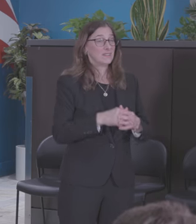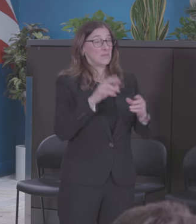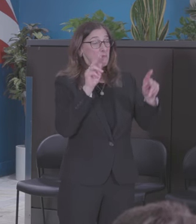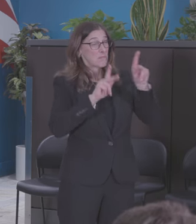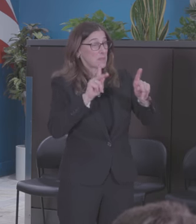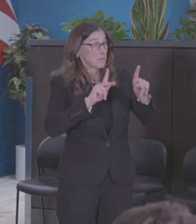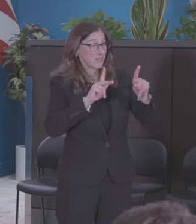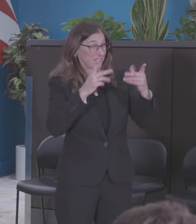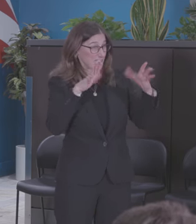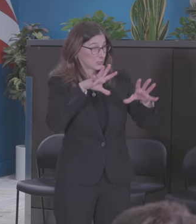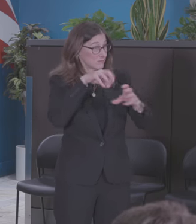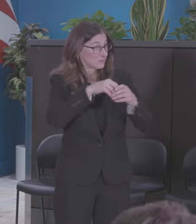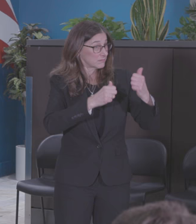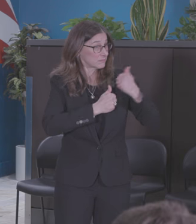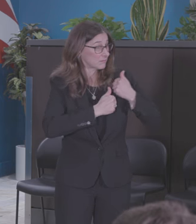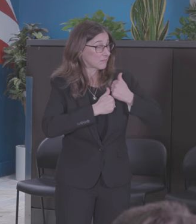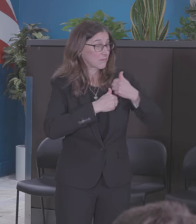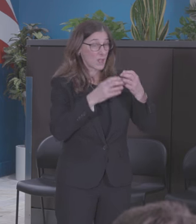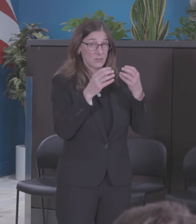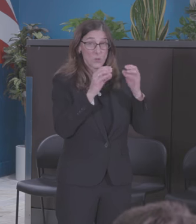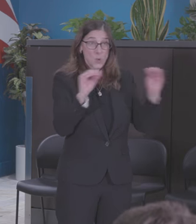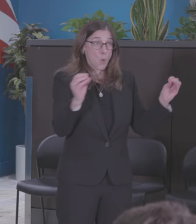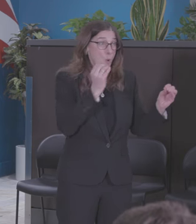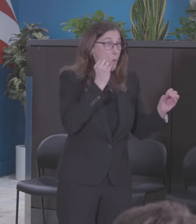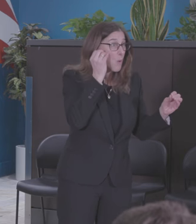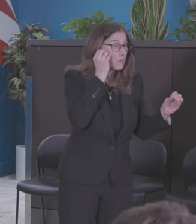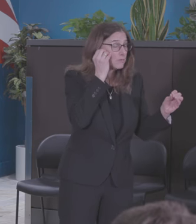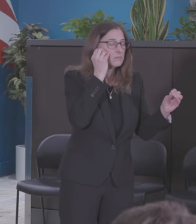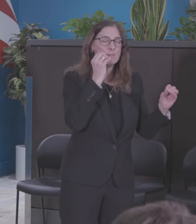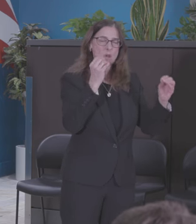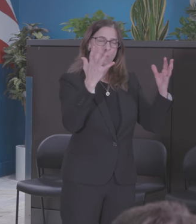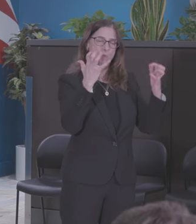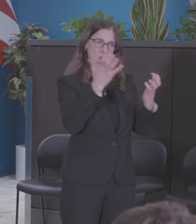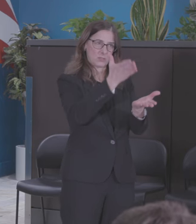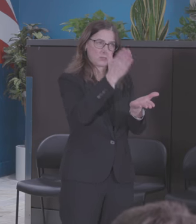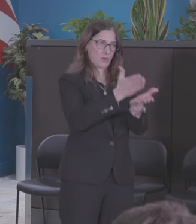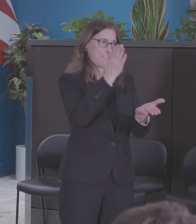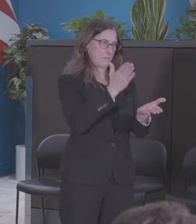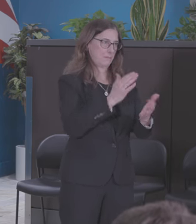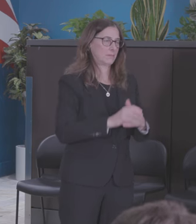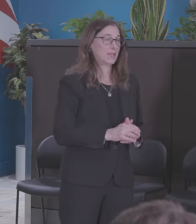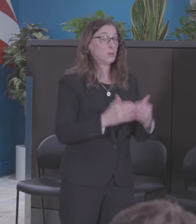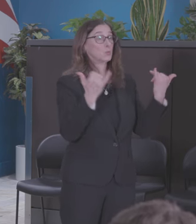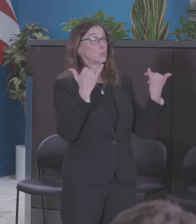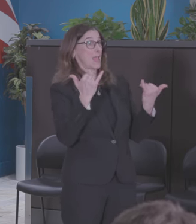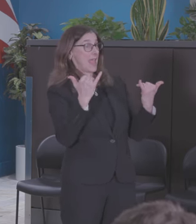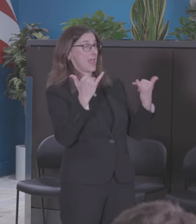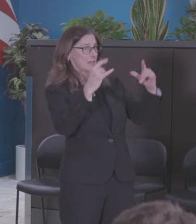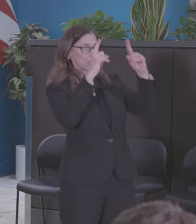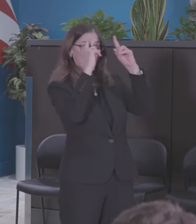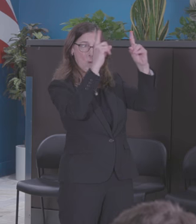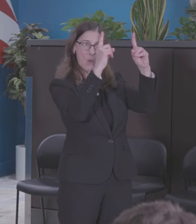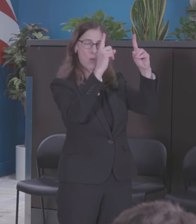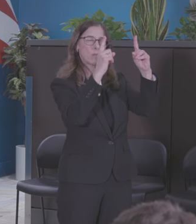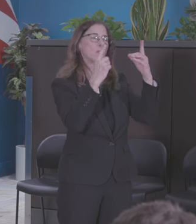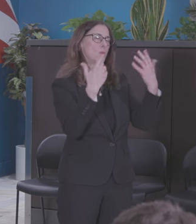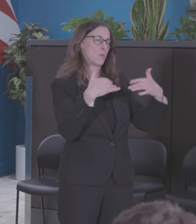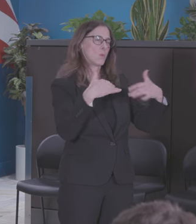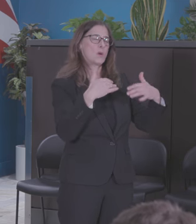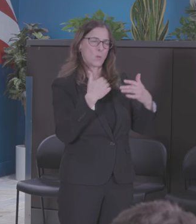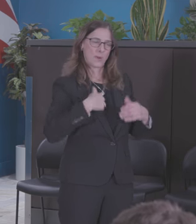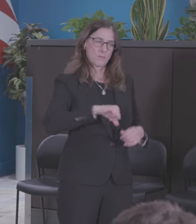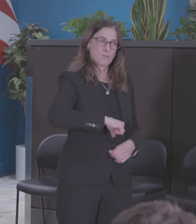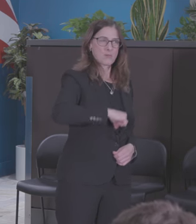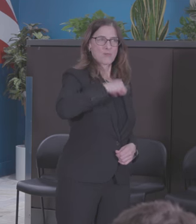that work has been ongoing, and today we're announcing a big step forward in that mission. We're proud to launch a